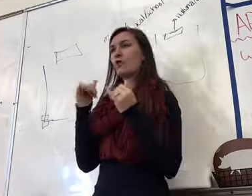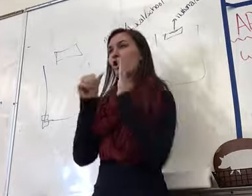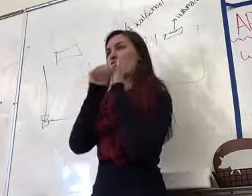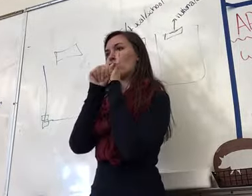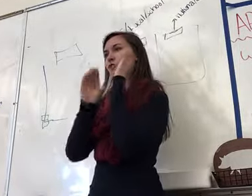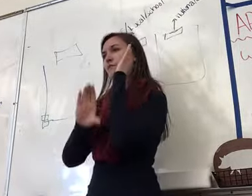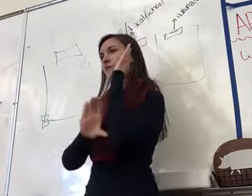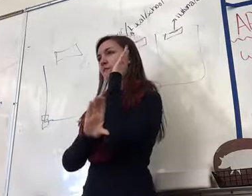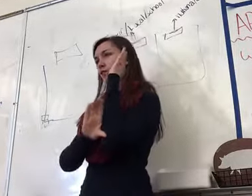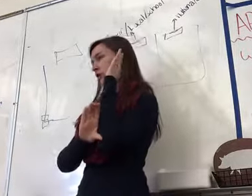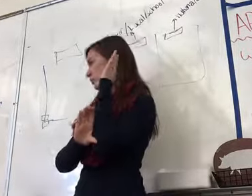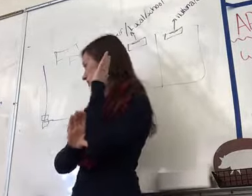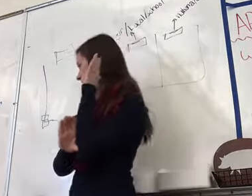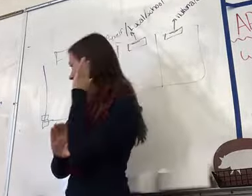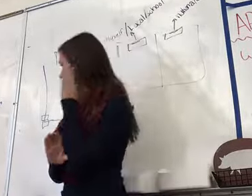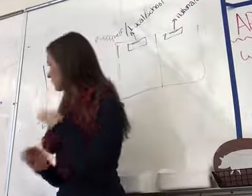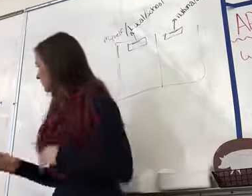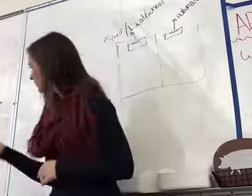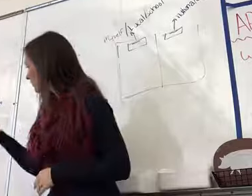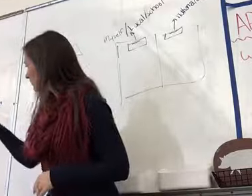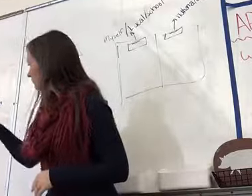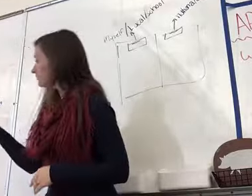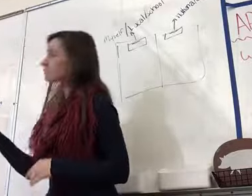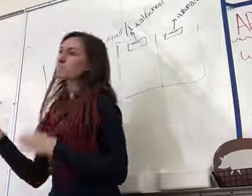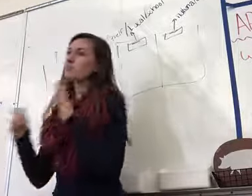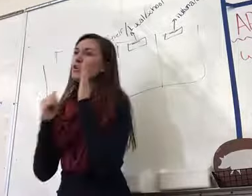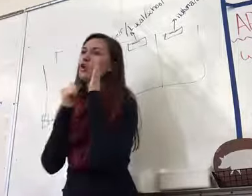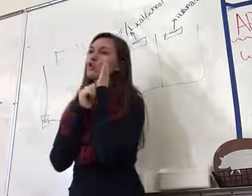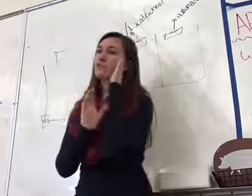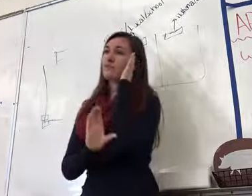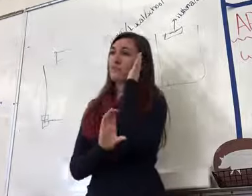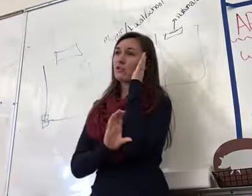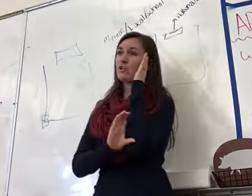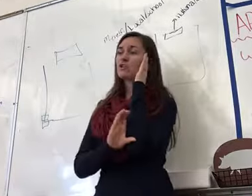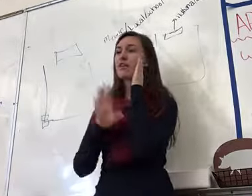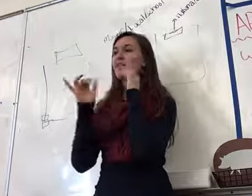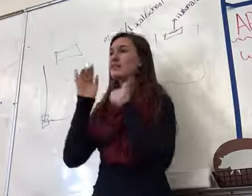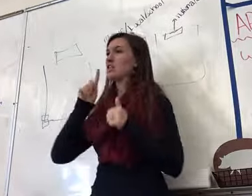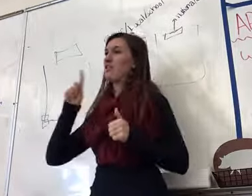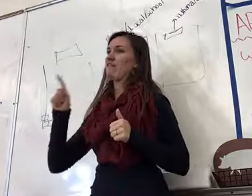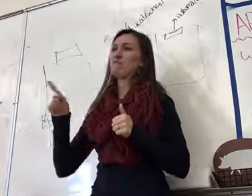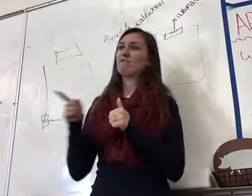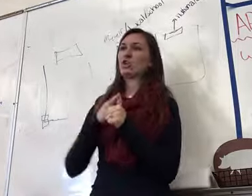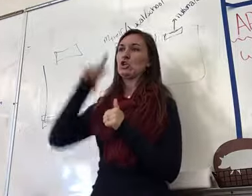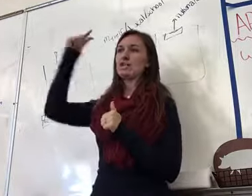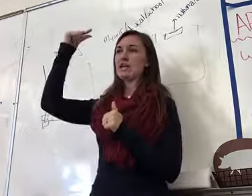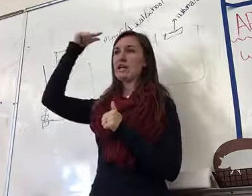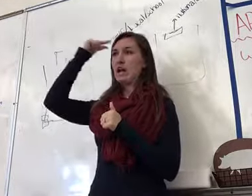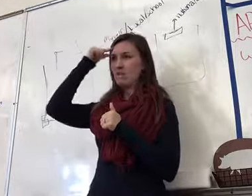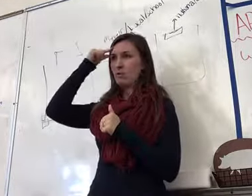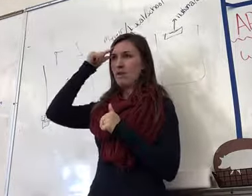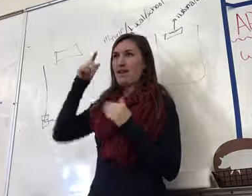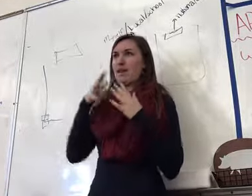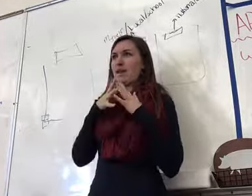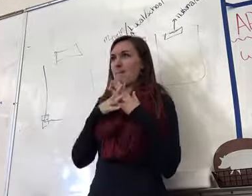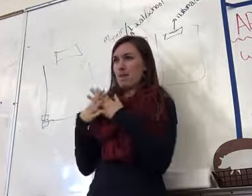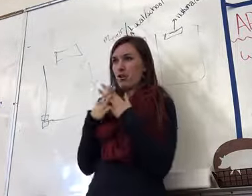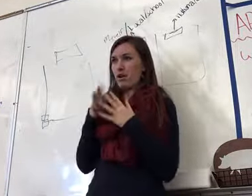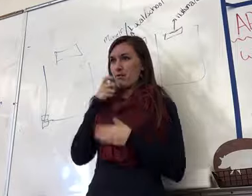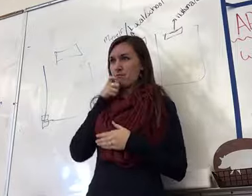So Articles of Confederation are going to be our very first government in America. It actually begins right before the